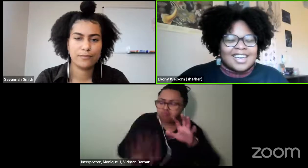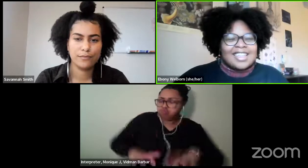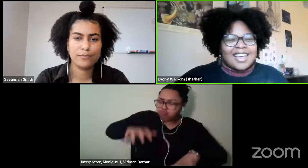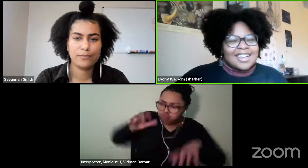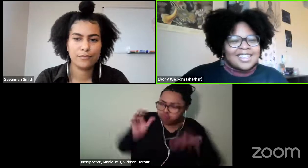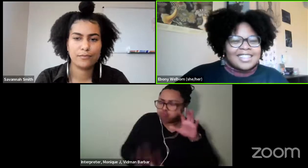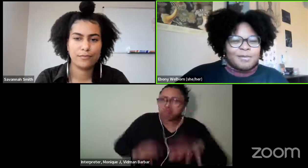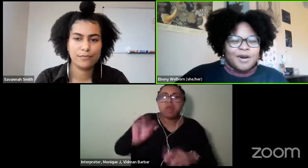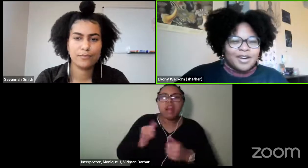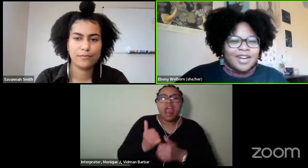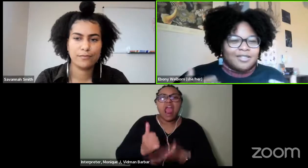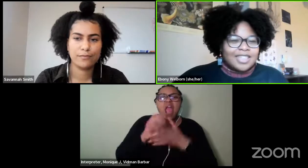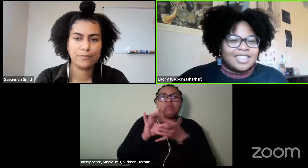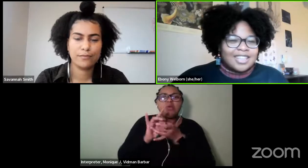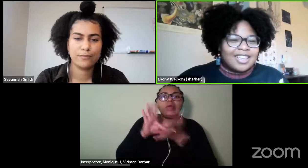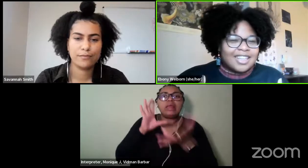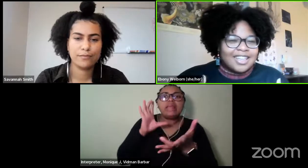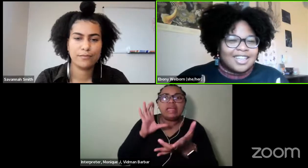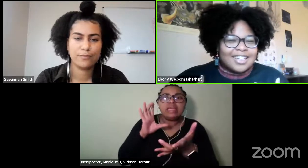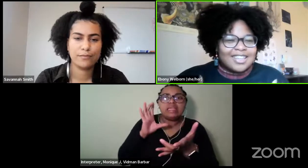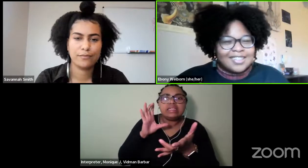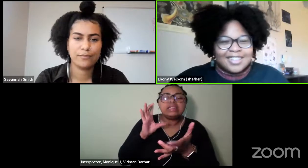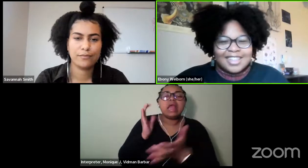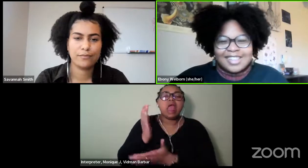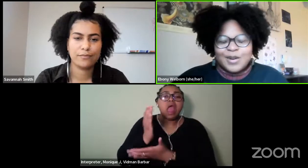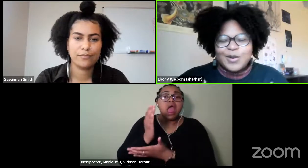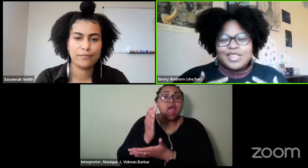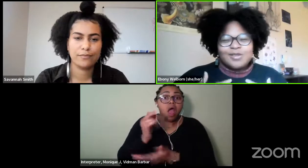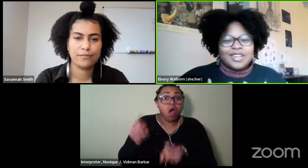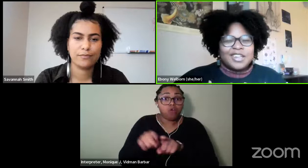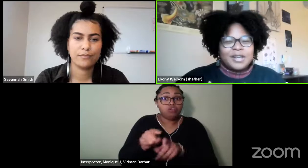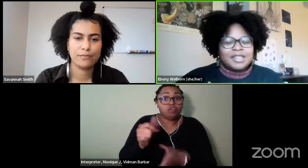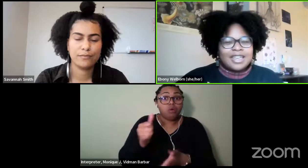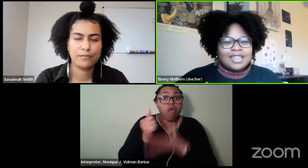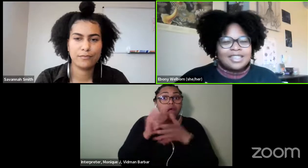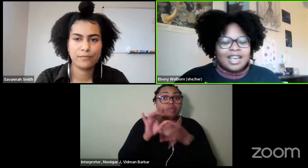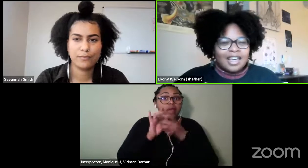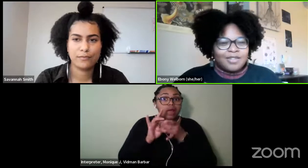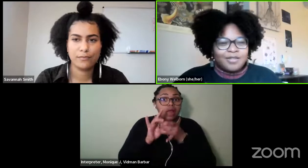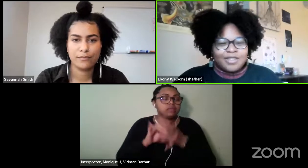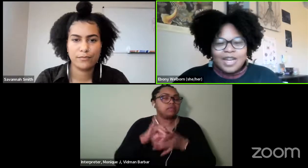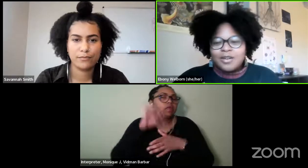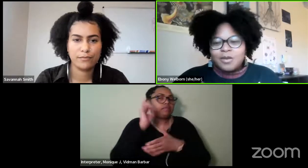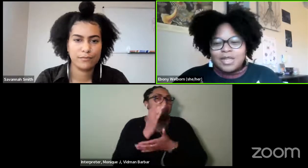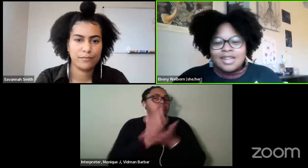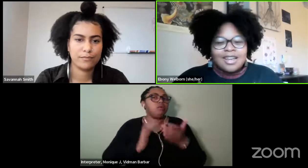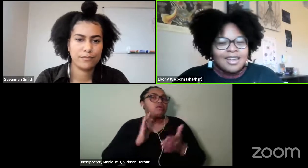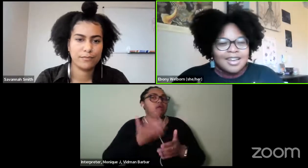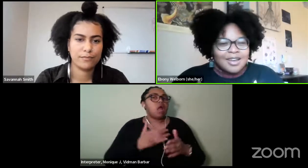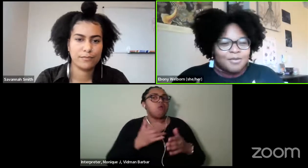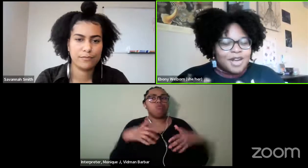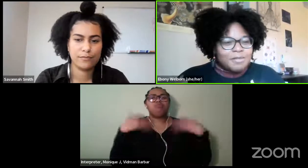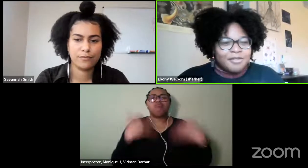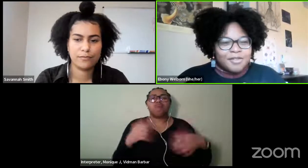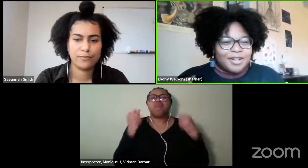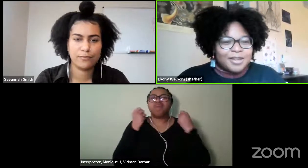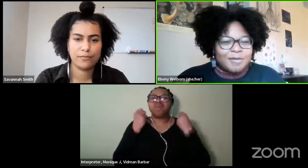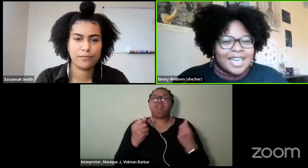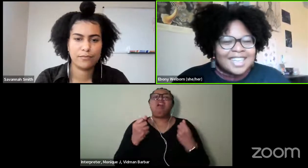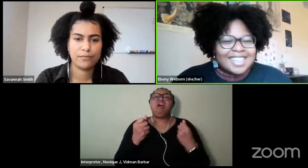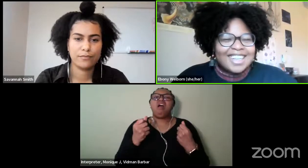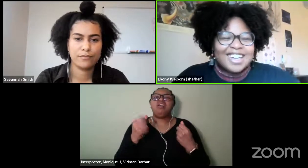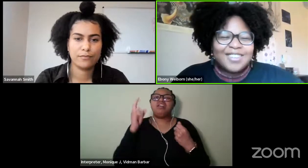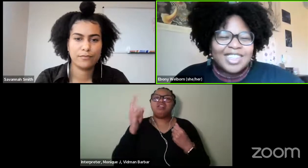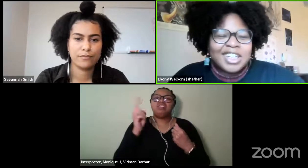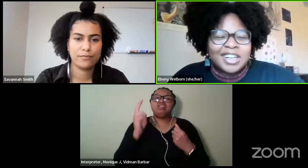connection, and that is a part of our rich history. And so just want to take a second. I know we've been rambling for a